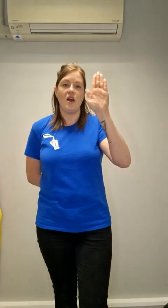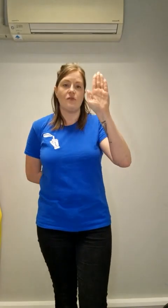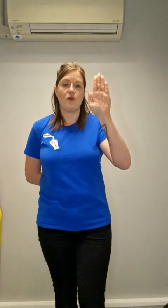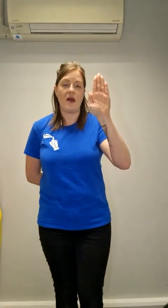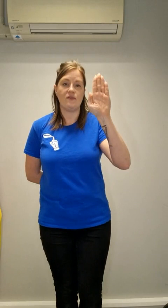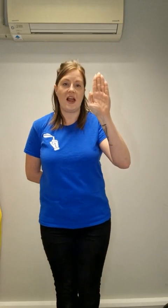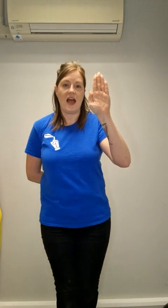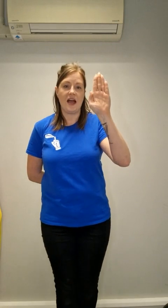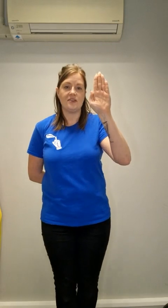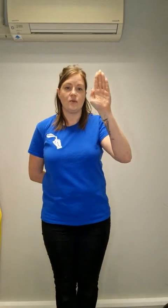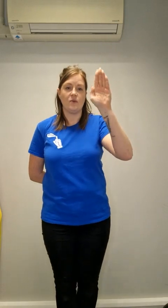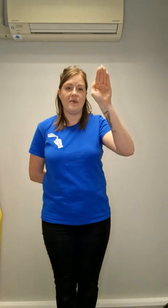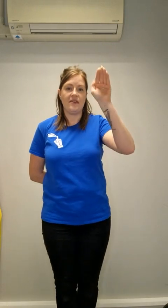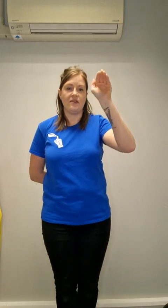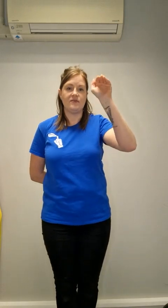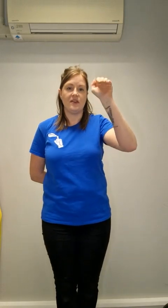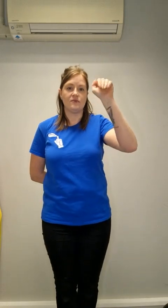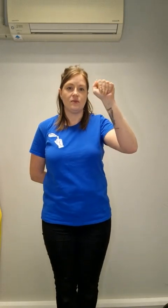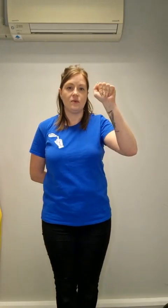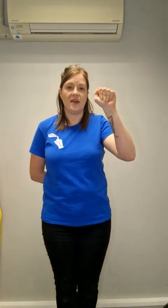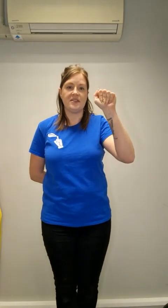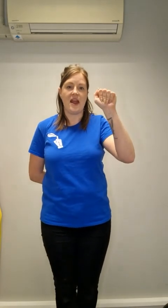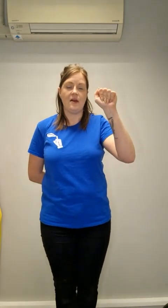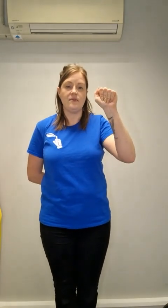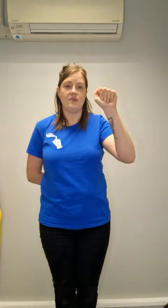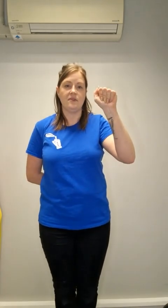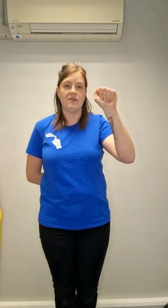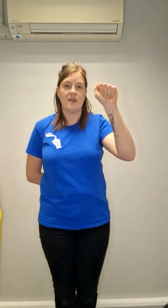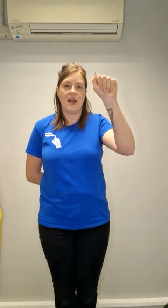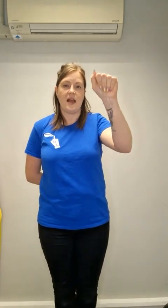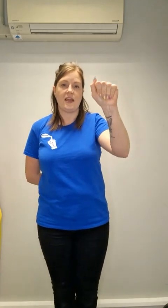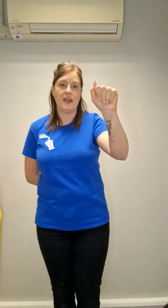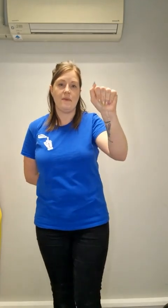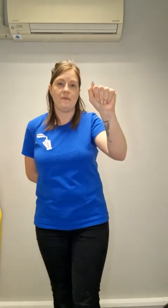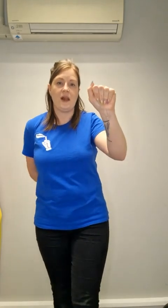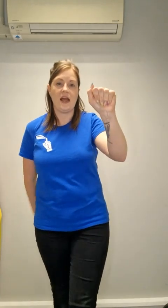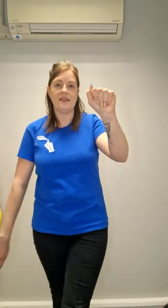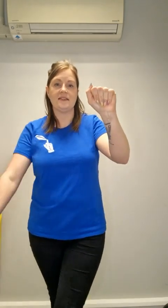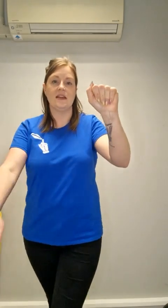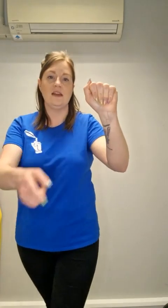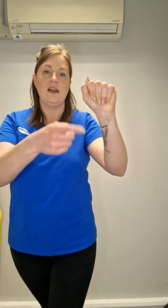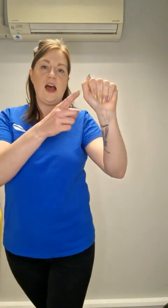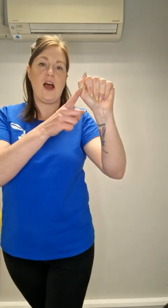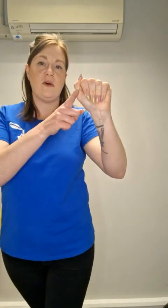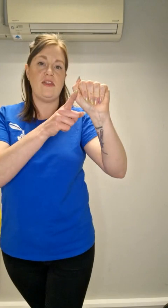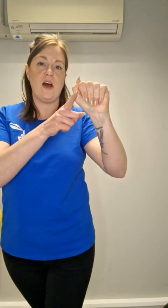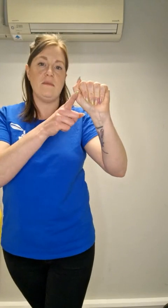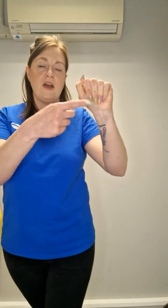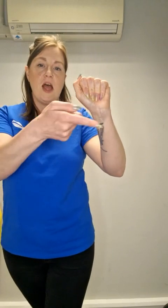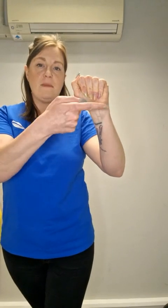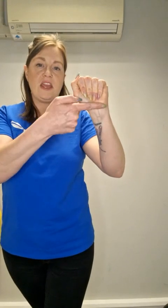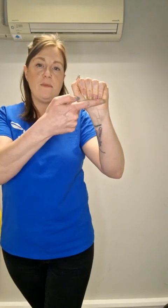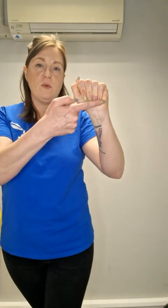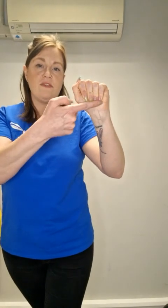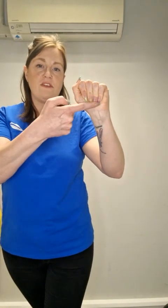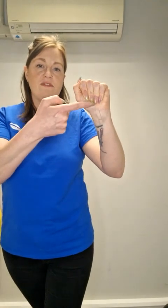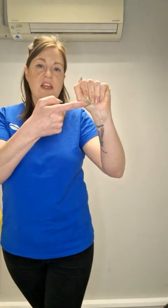From our flat hand, I'm going to bend those fingers all the way down and keep in place our thumb, but keep all of our